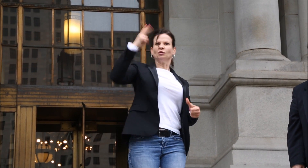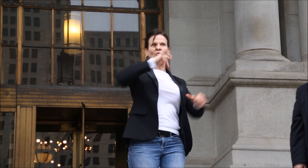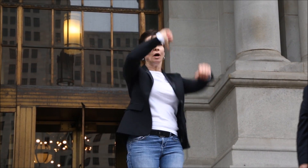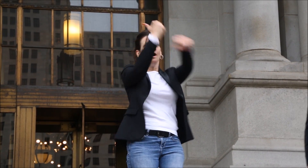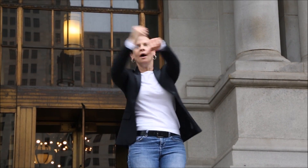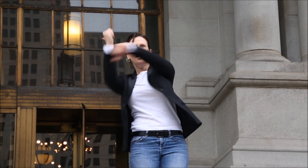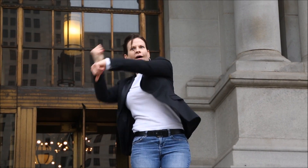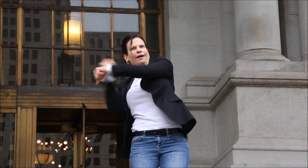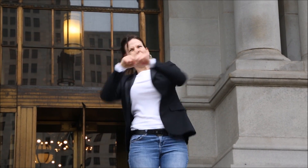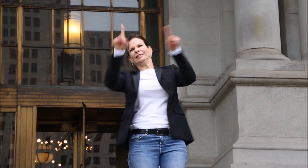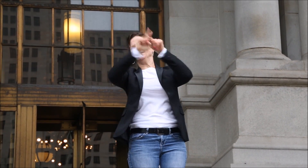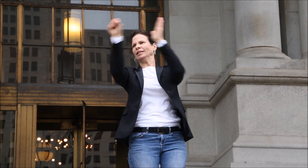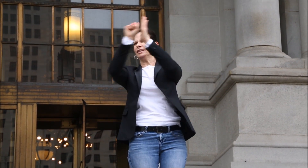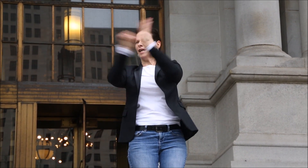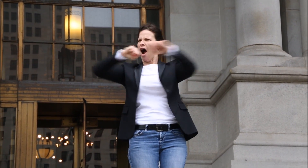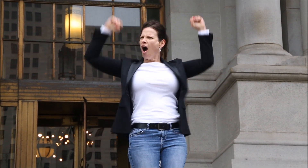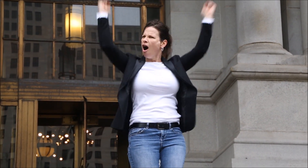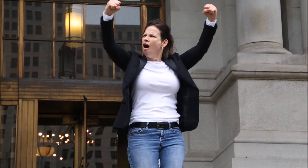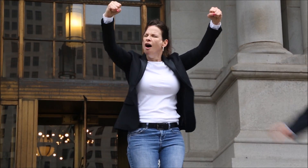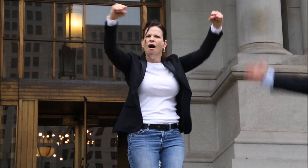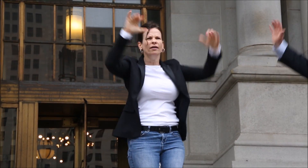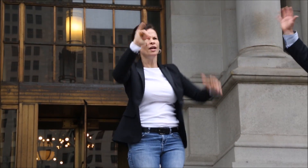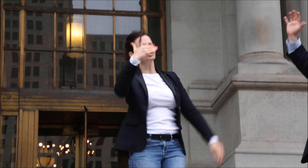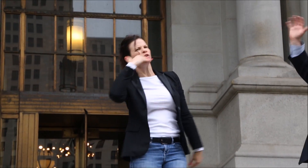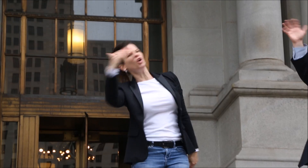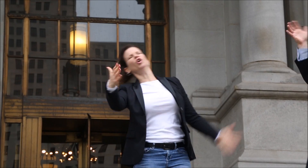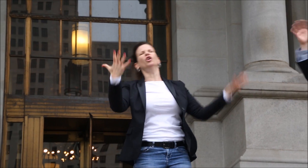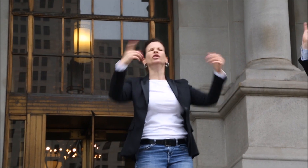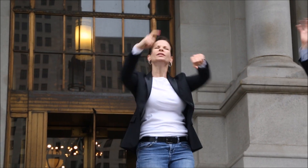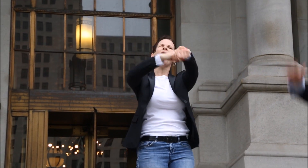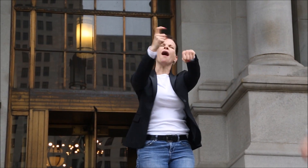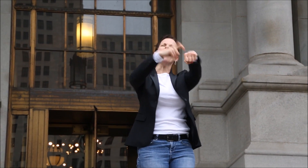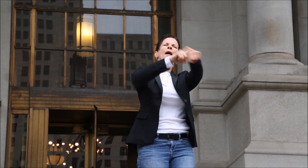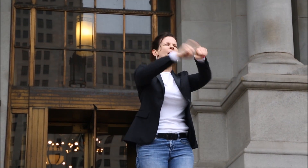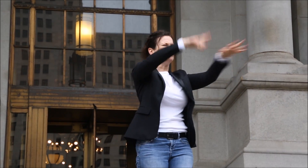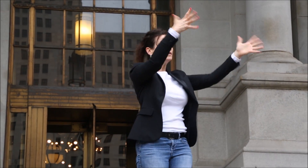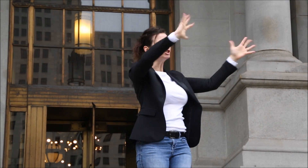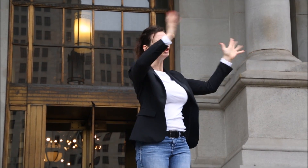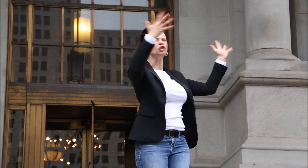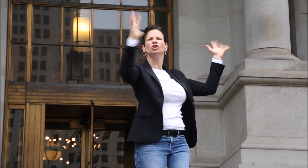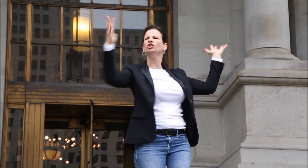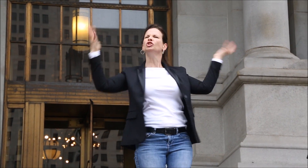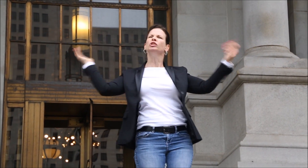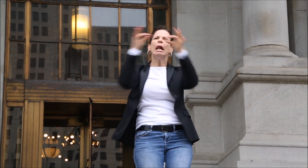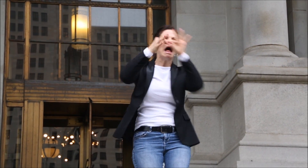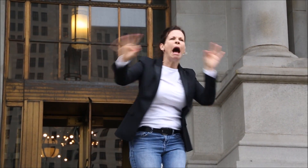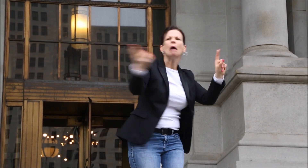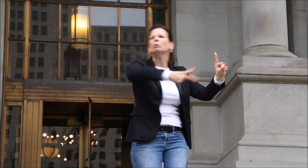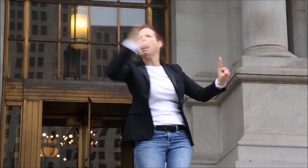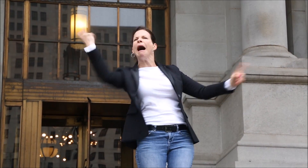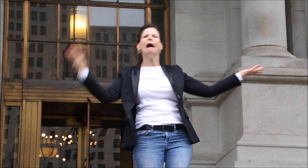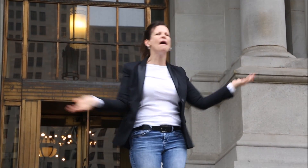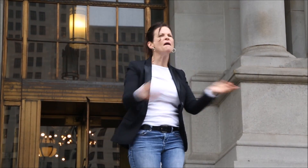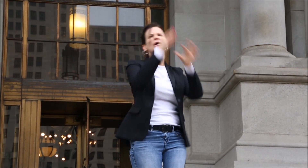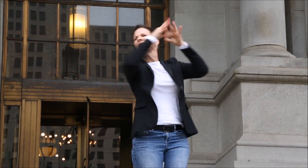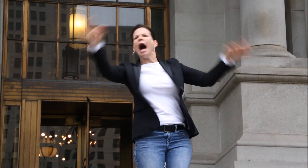deaf rights. September 15th last year, we all went to D.C. and rallied there. After